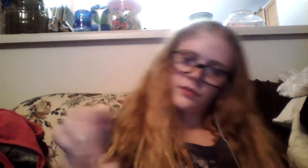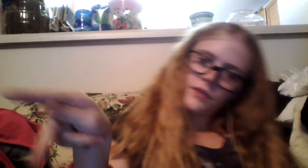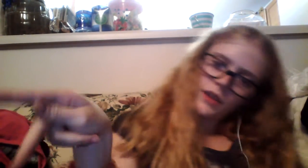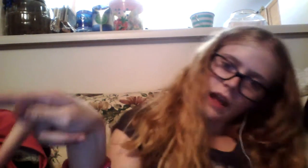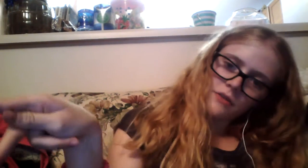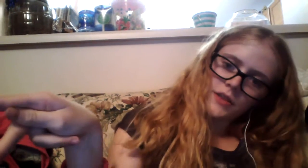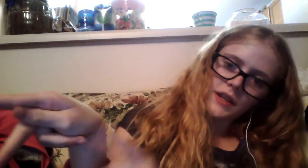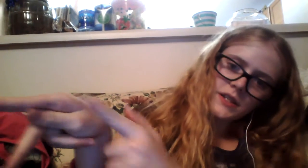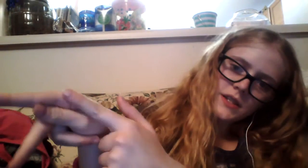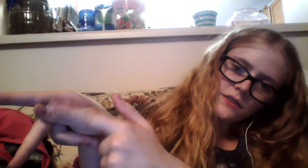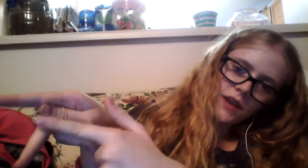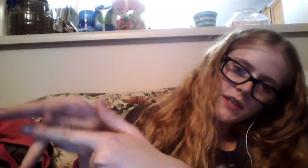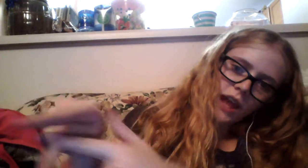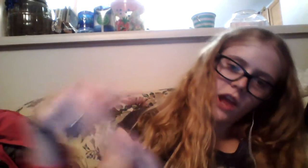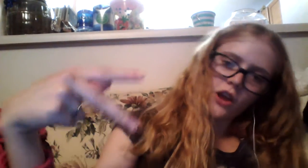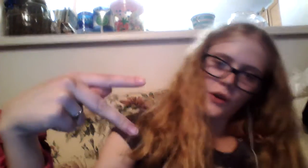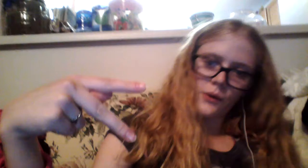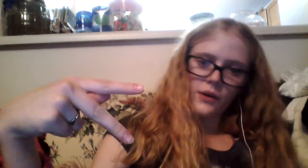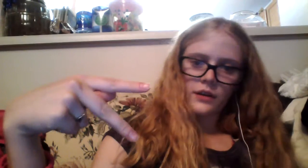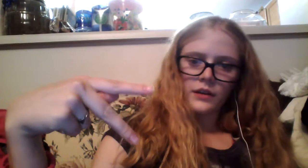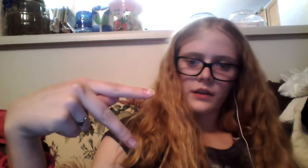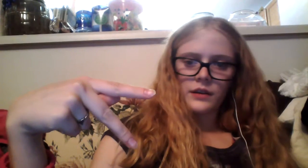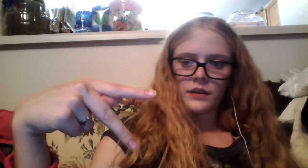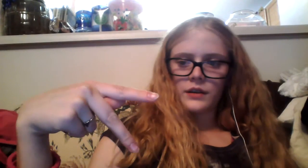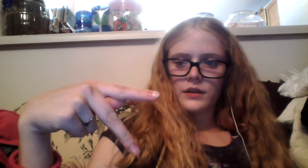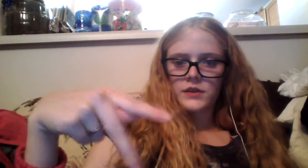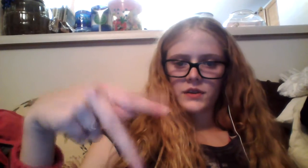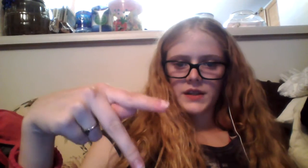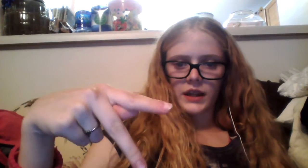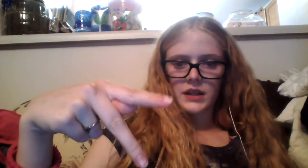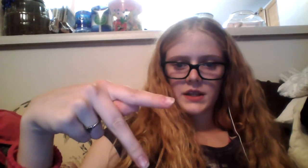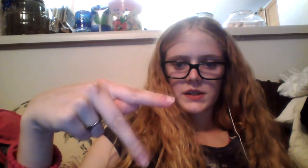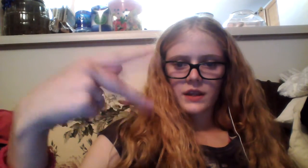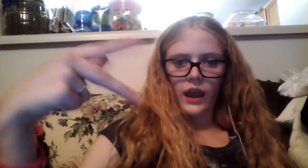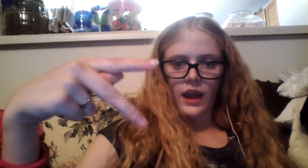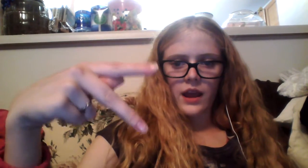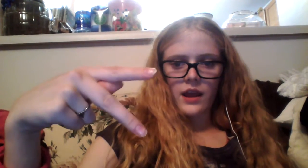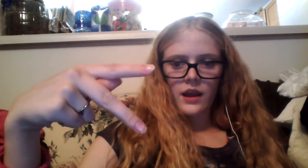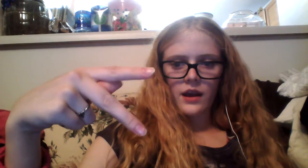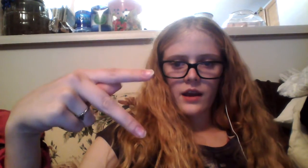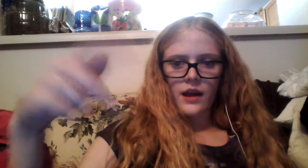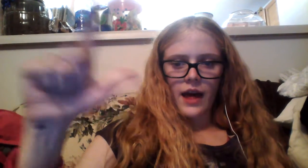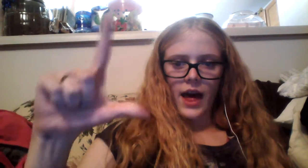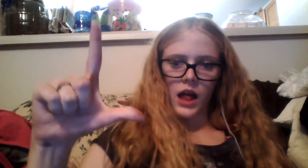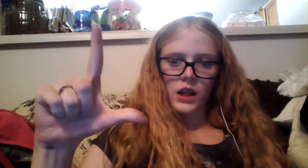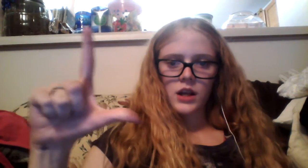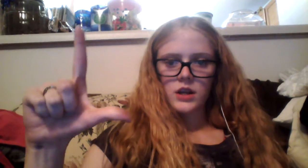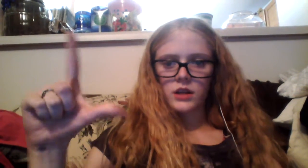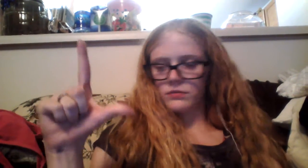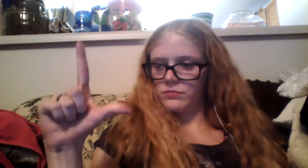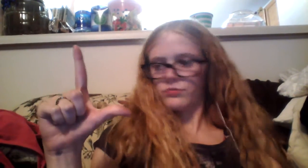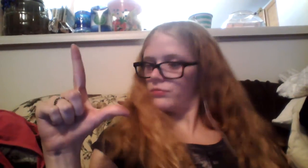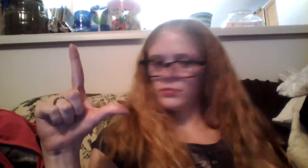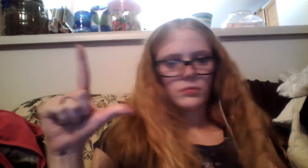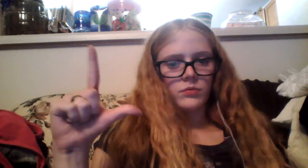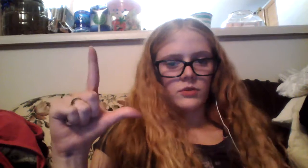you have this facing you, so it's like this, K, L, you